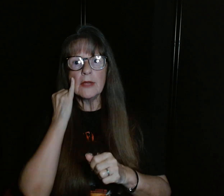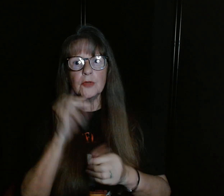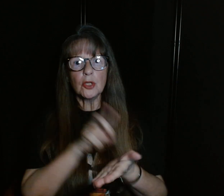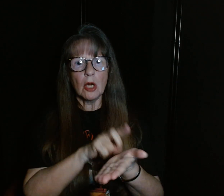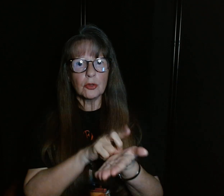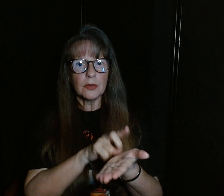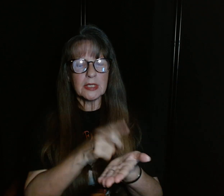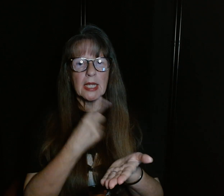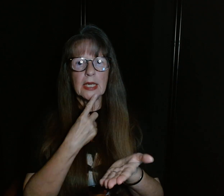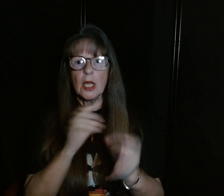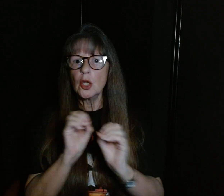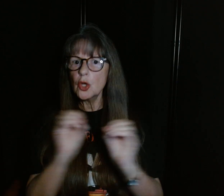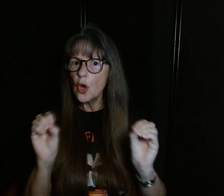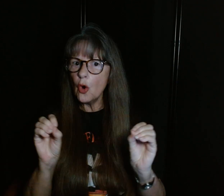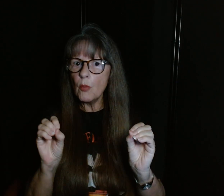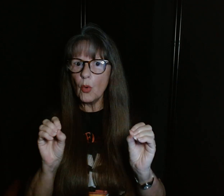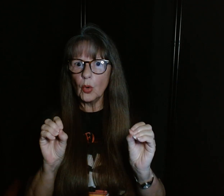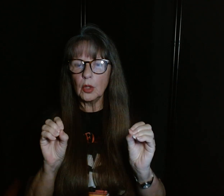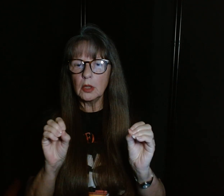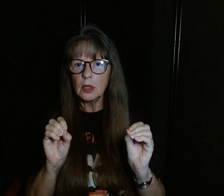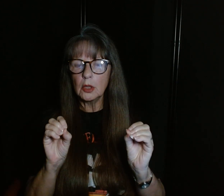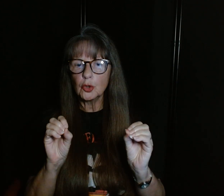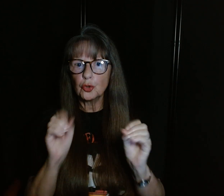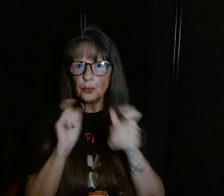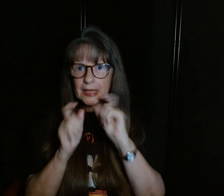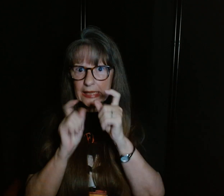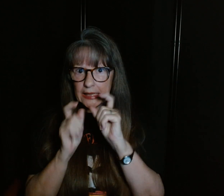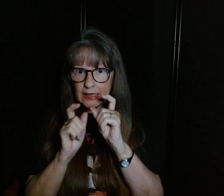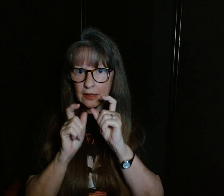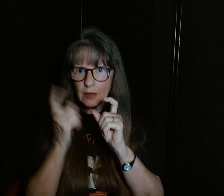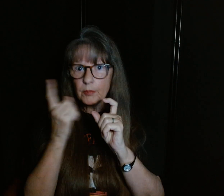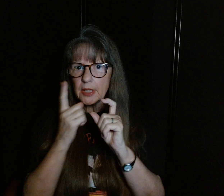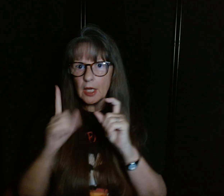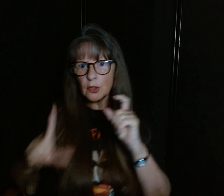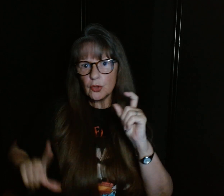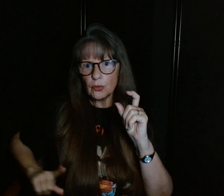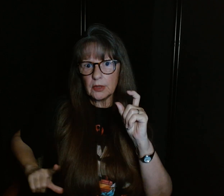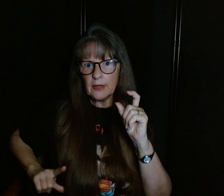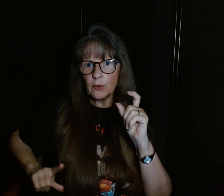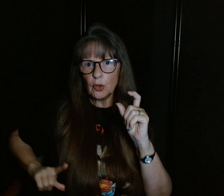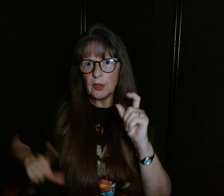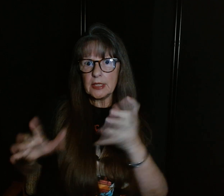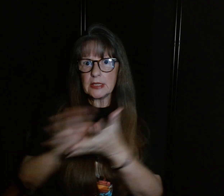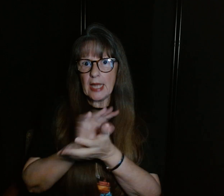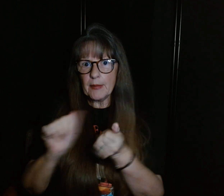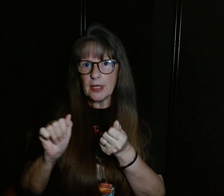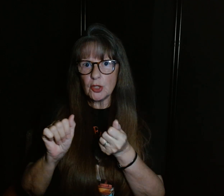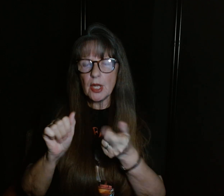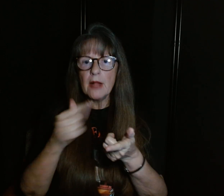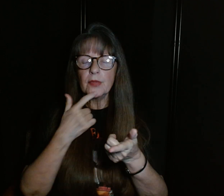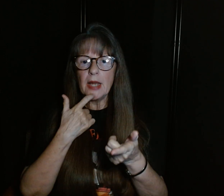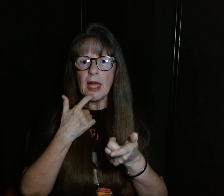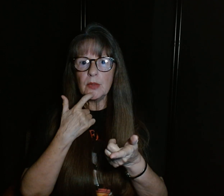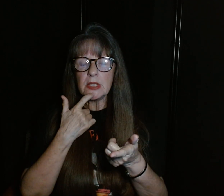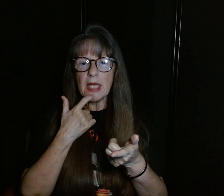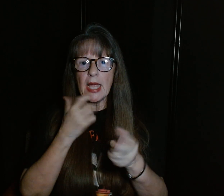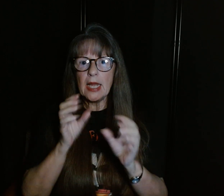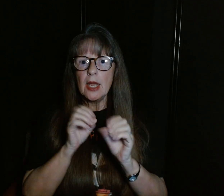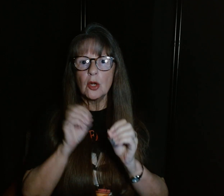the doctor is saying no more drinking because your liver is damaged, then I would say no